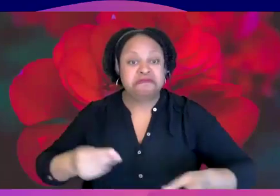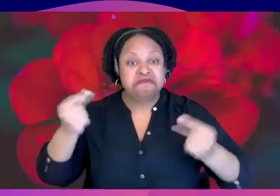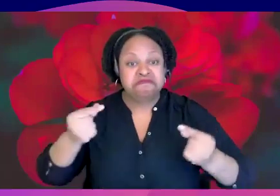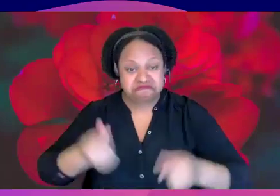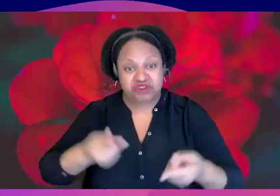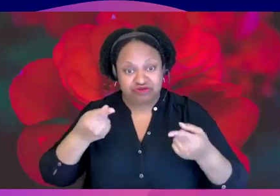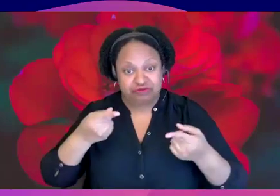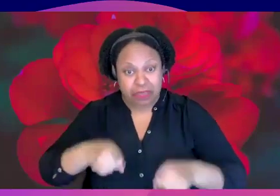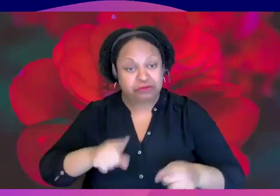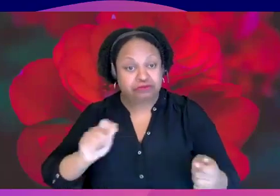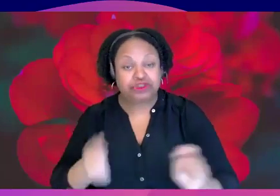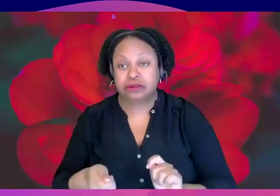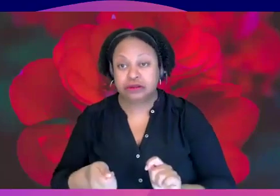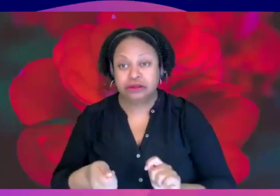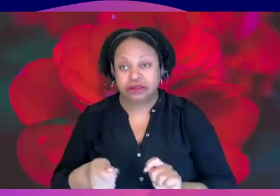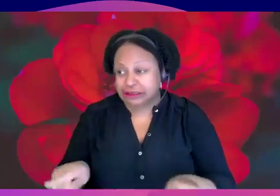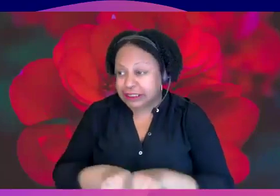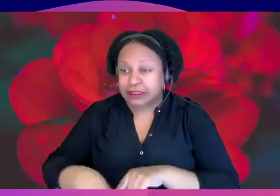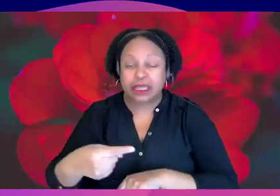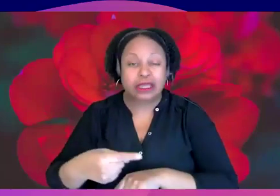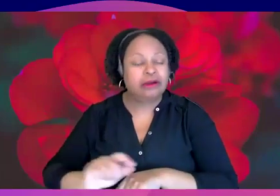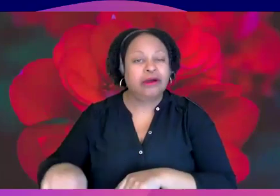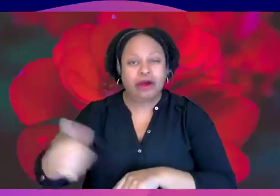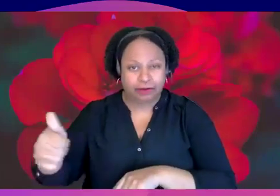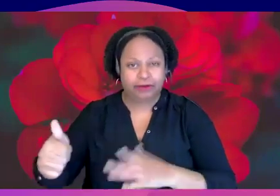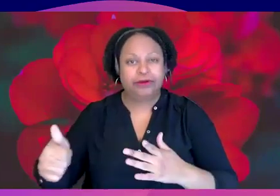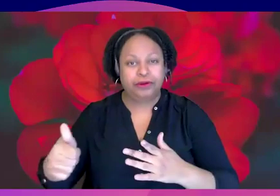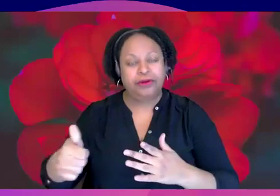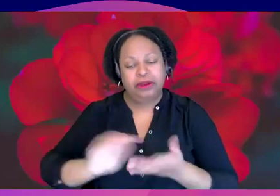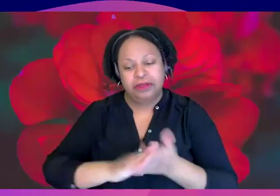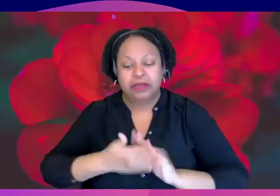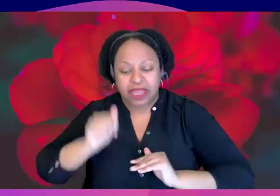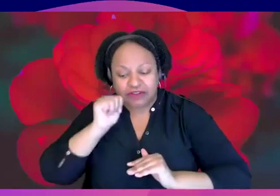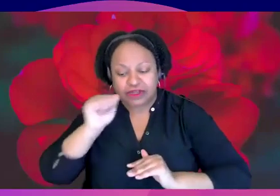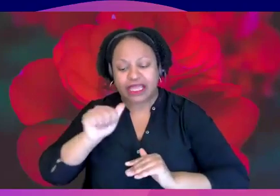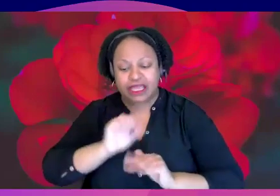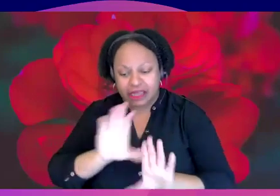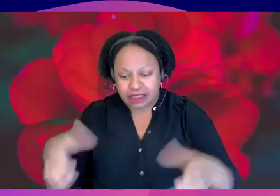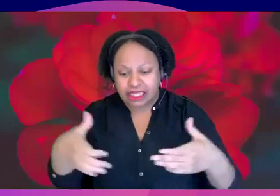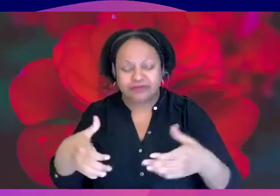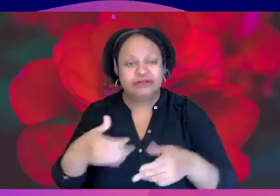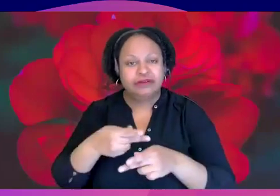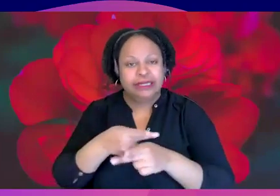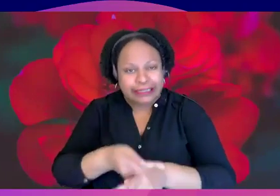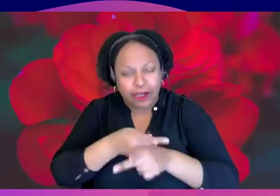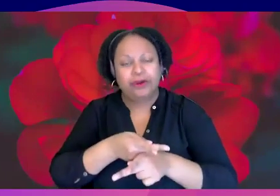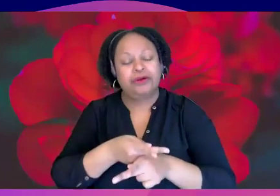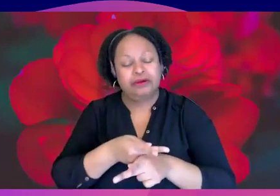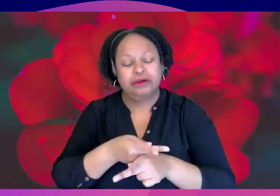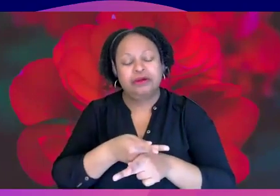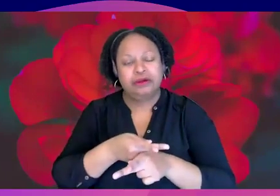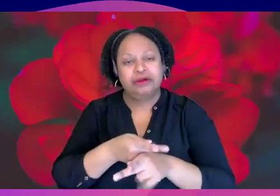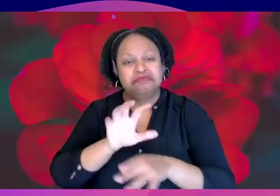that day. And others have become a part of our day-to-day collective care practice here at Sexual Violence New